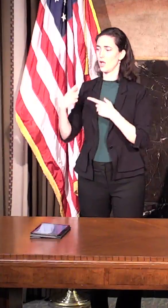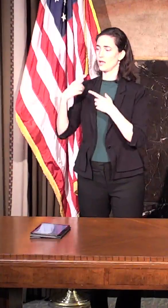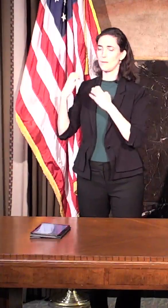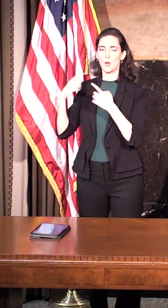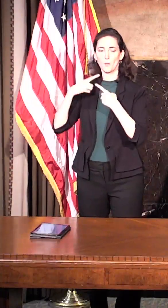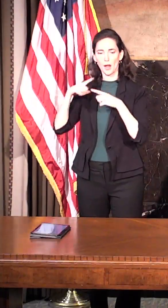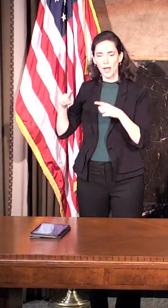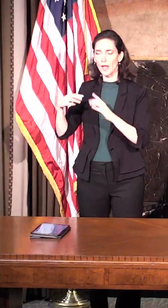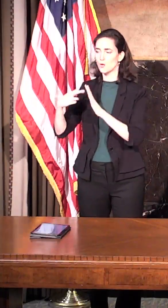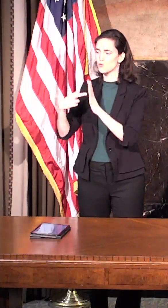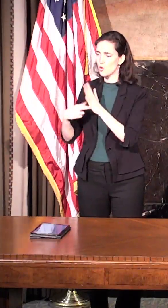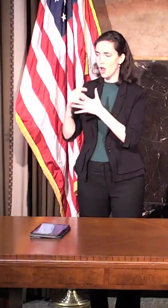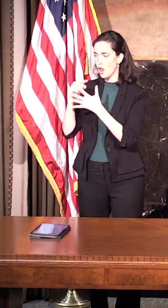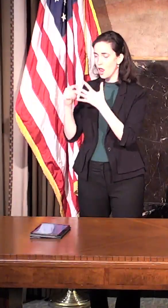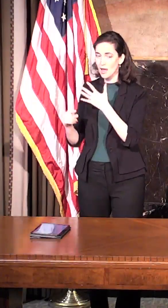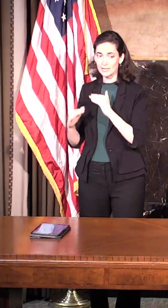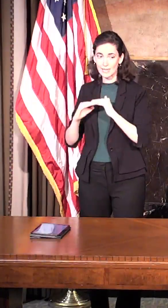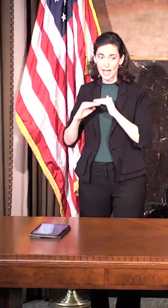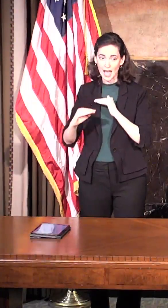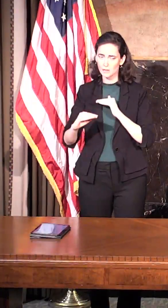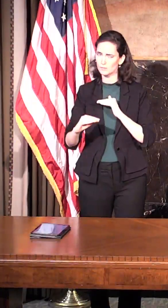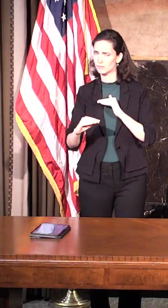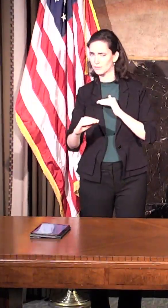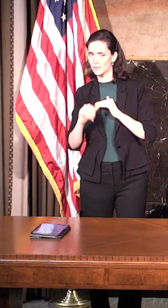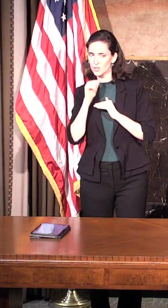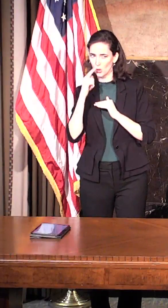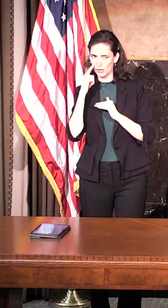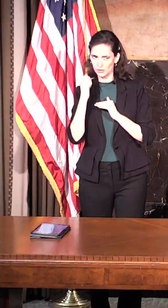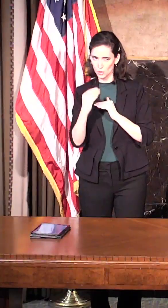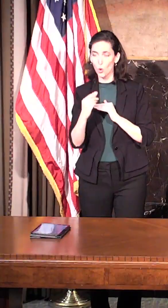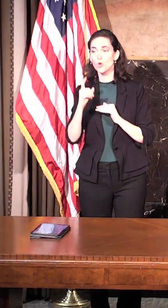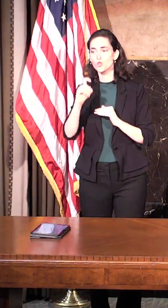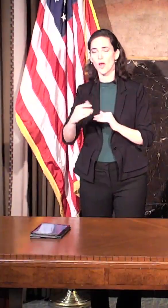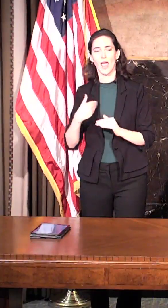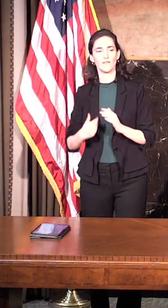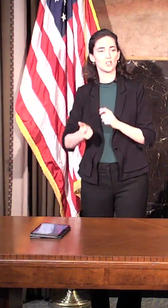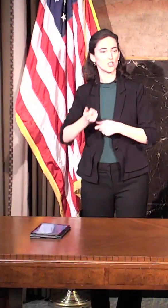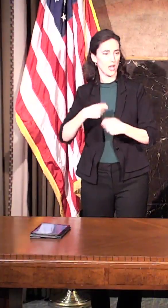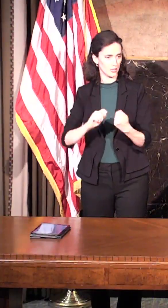mitigation measures, but that there will be new